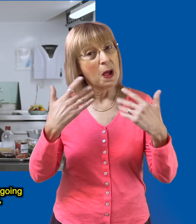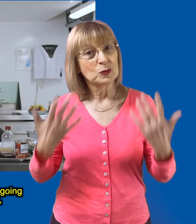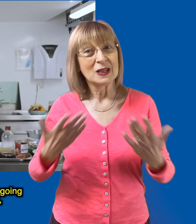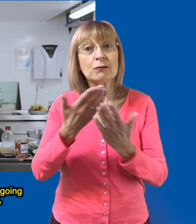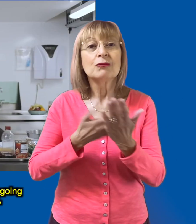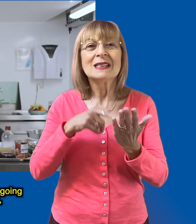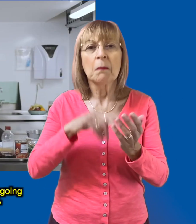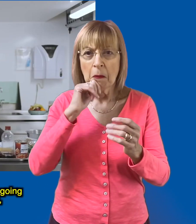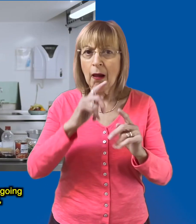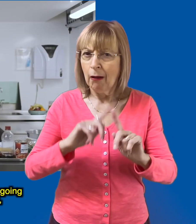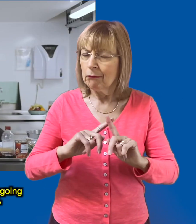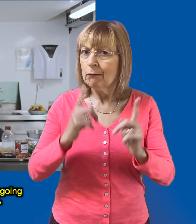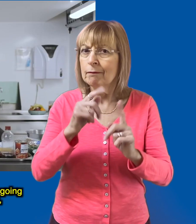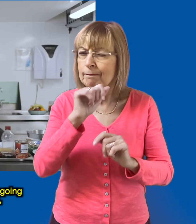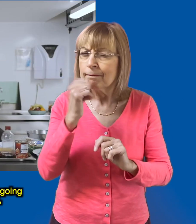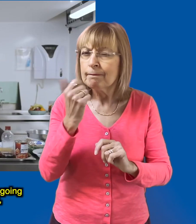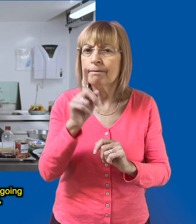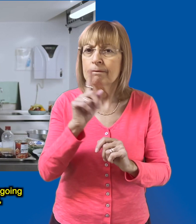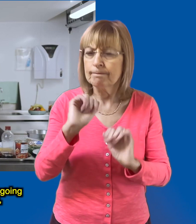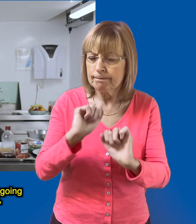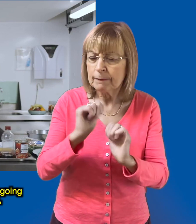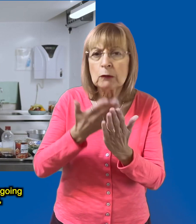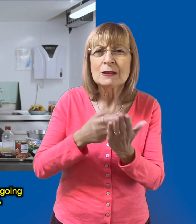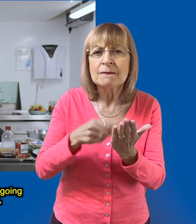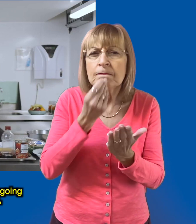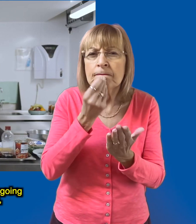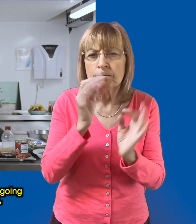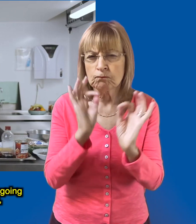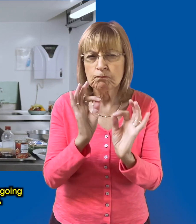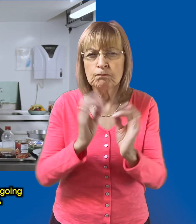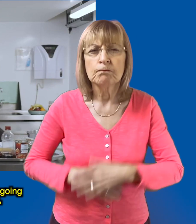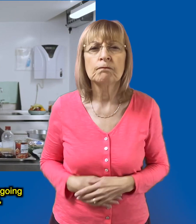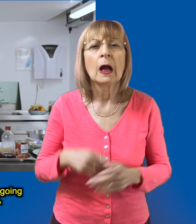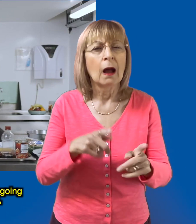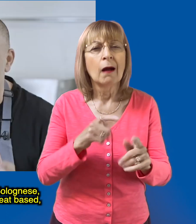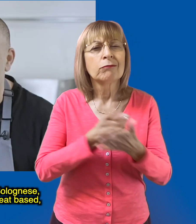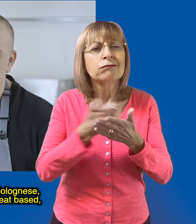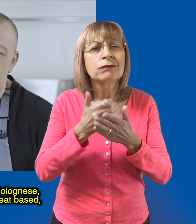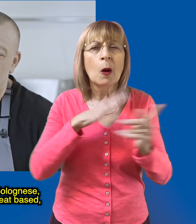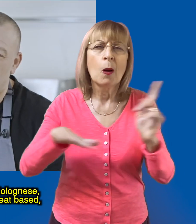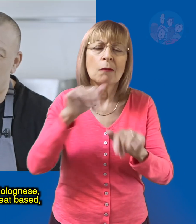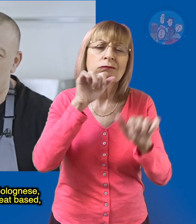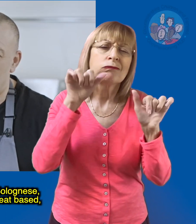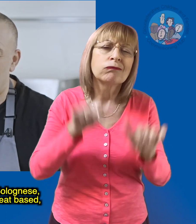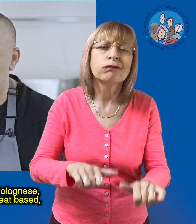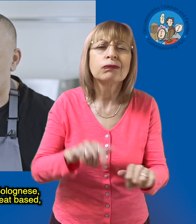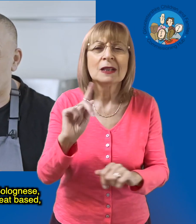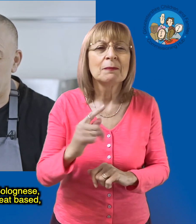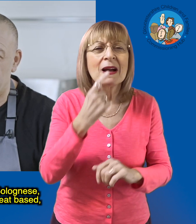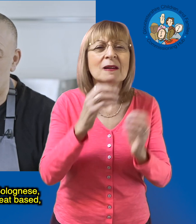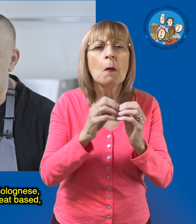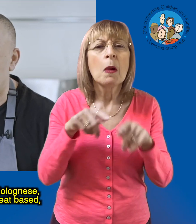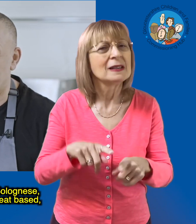Hello and welcome to today's recipe. We're going to be making a nice nutritional recipe and a twist on a